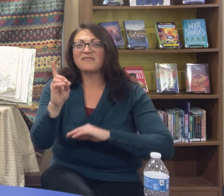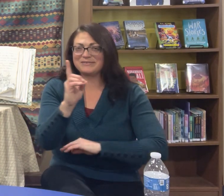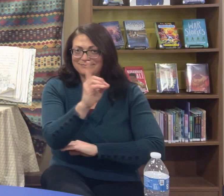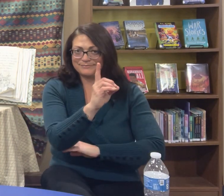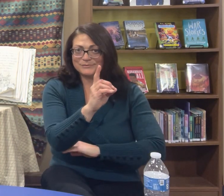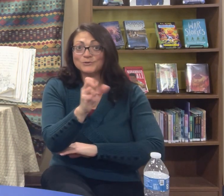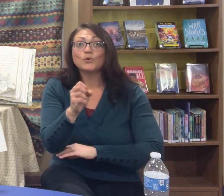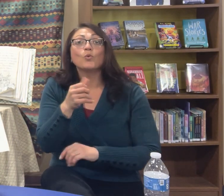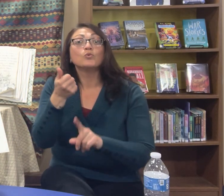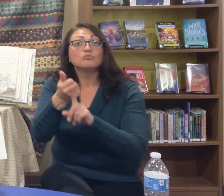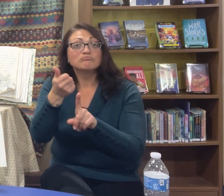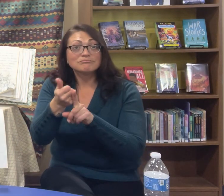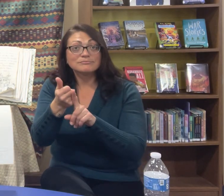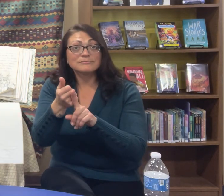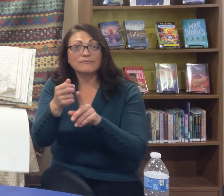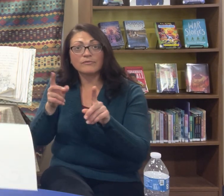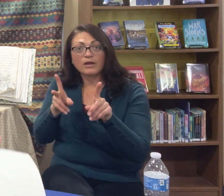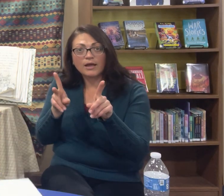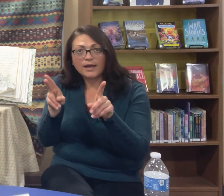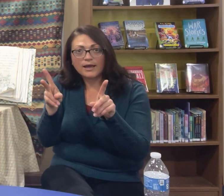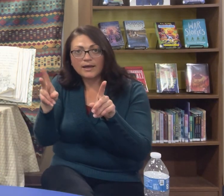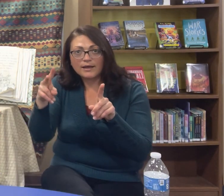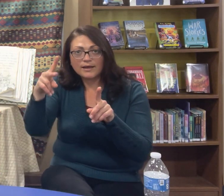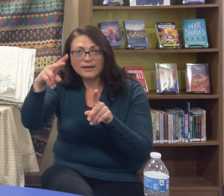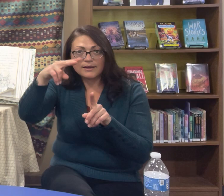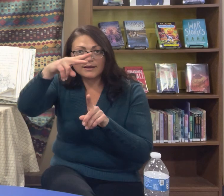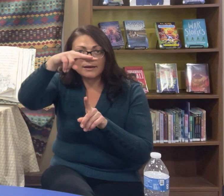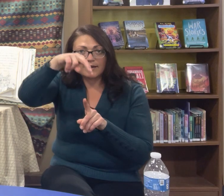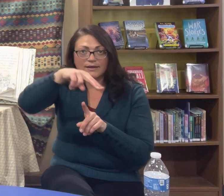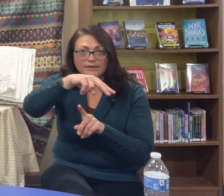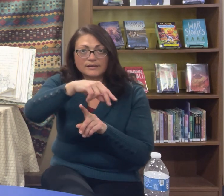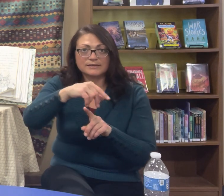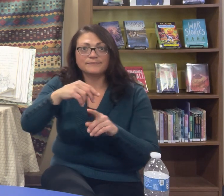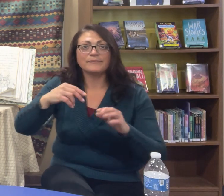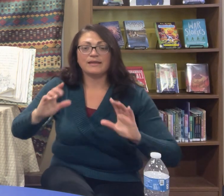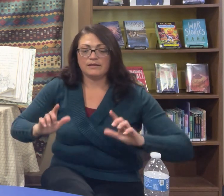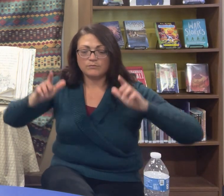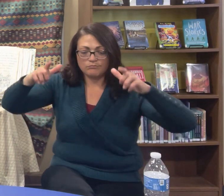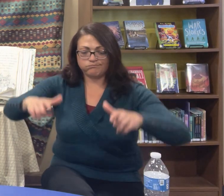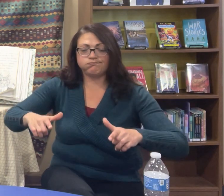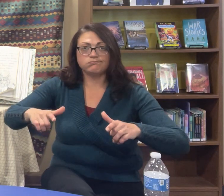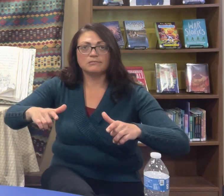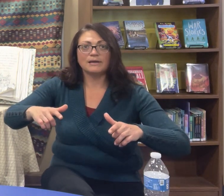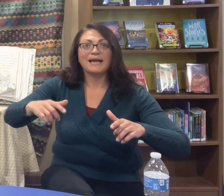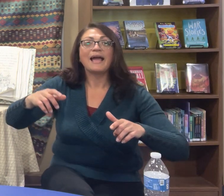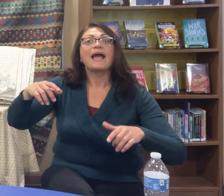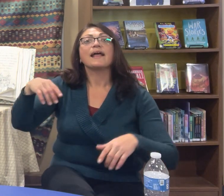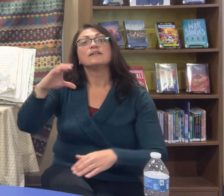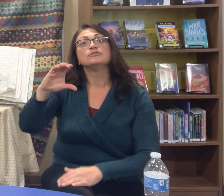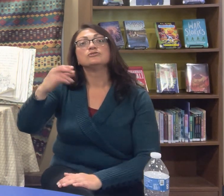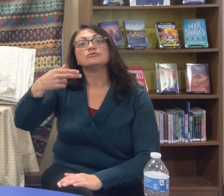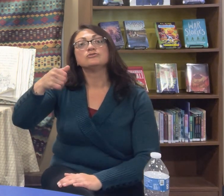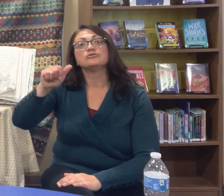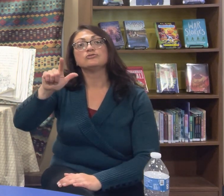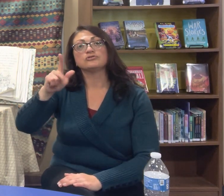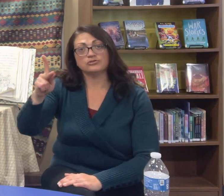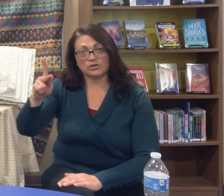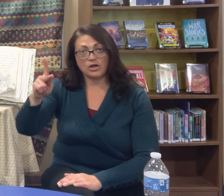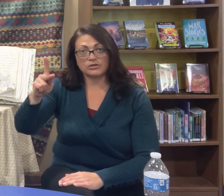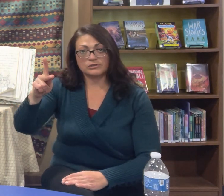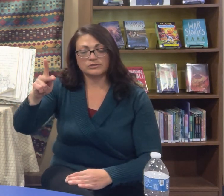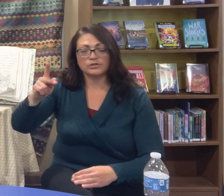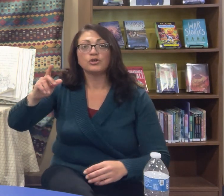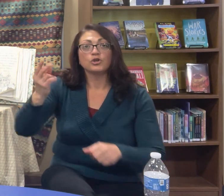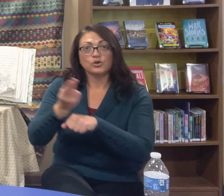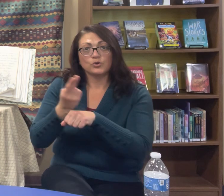out your dinosaur and trace it on your construction paper with a piece of chalk that's provided, then you